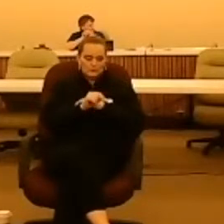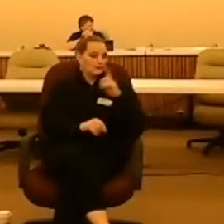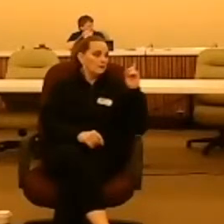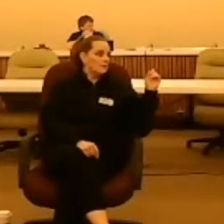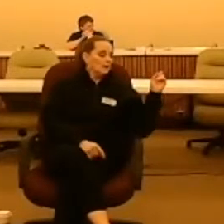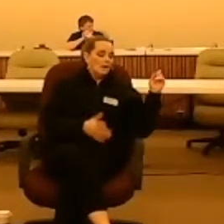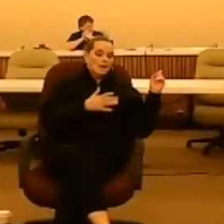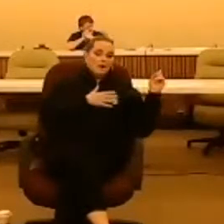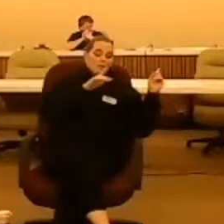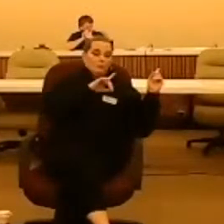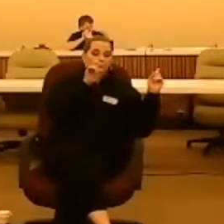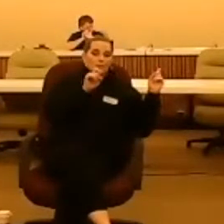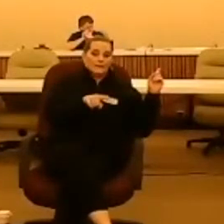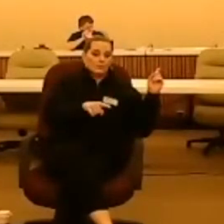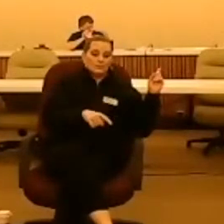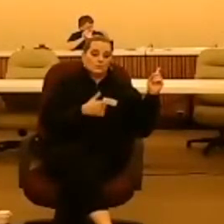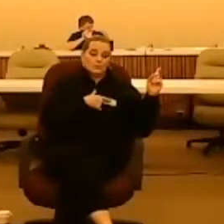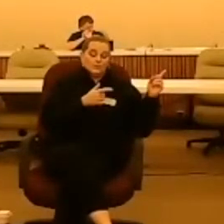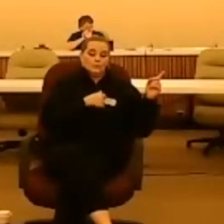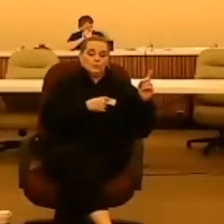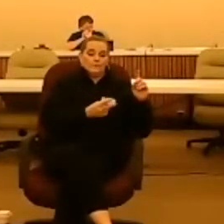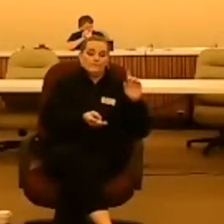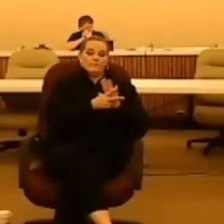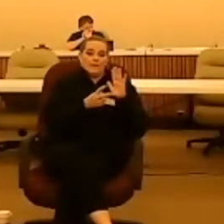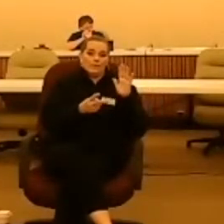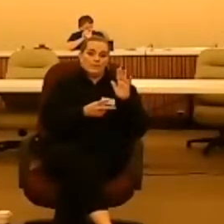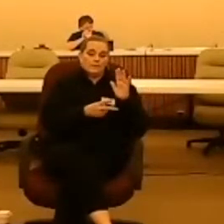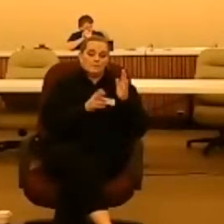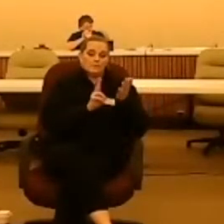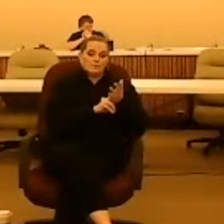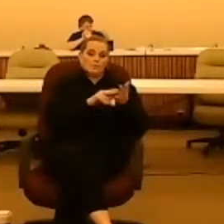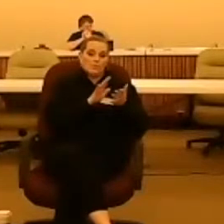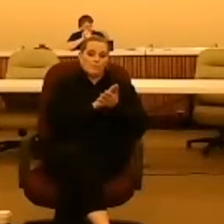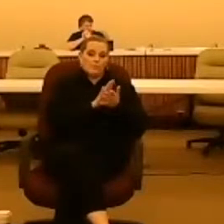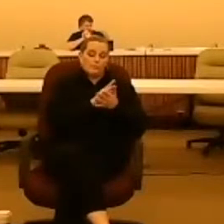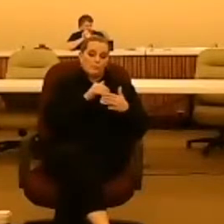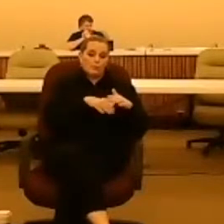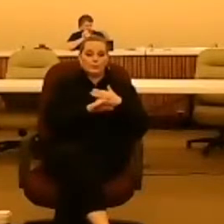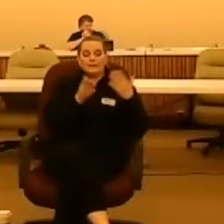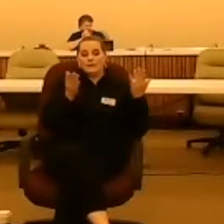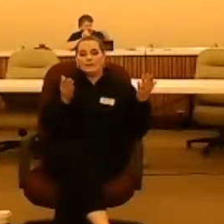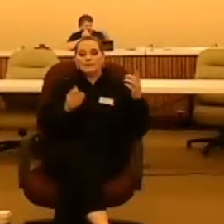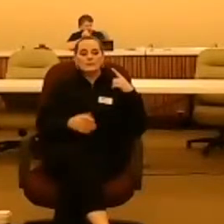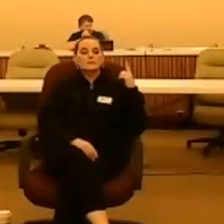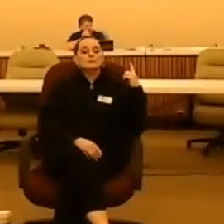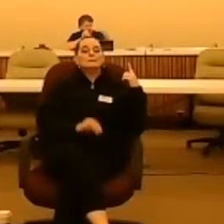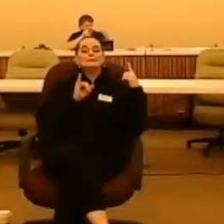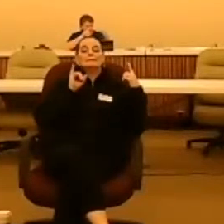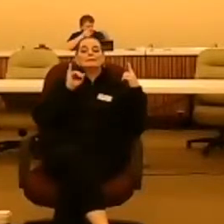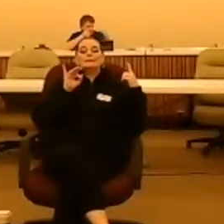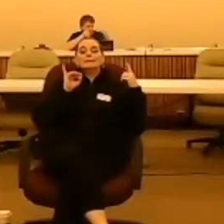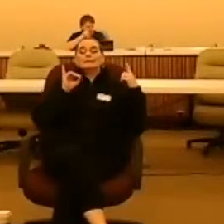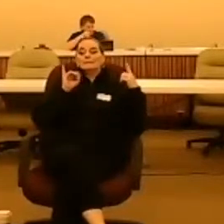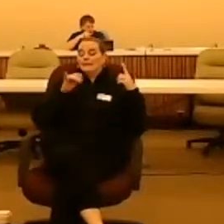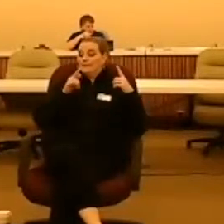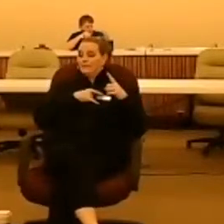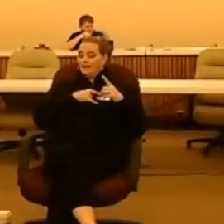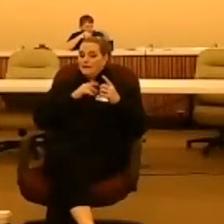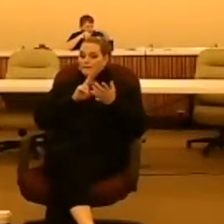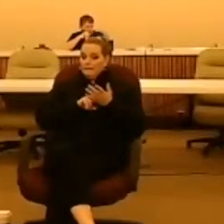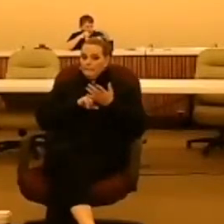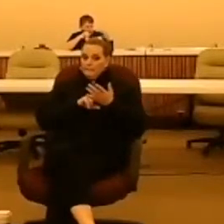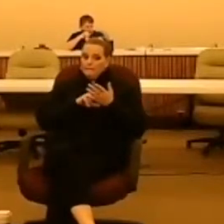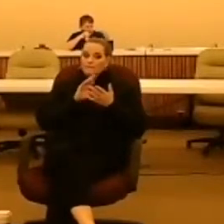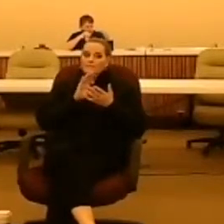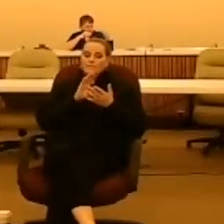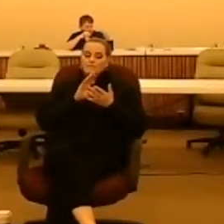my question is what we're going to do if they violated their permit. That's if they violated the old permit? the